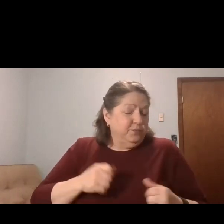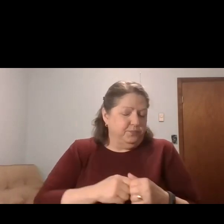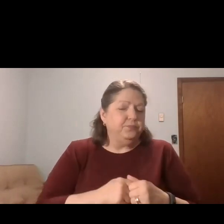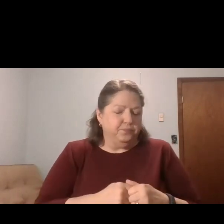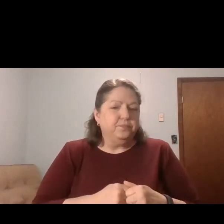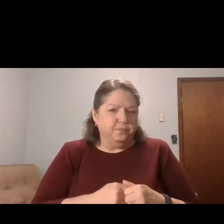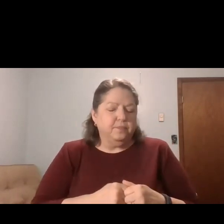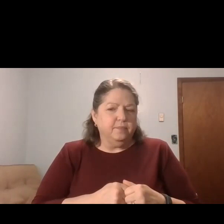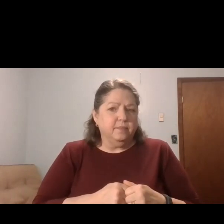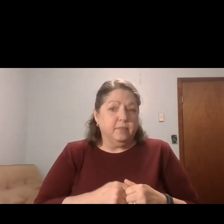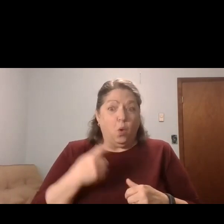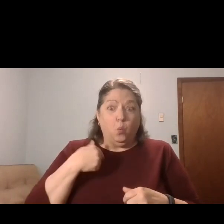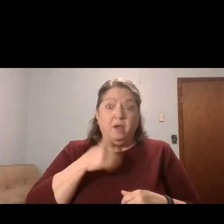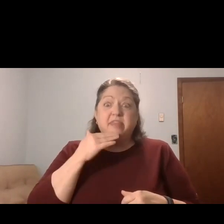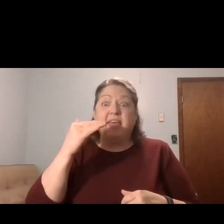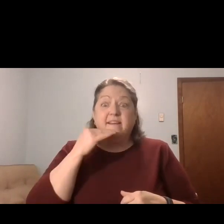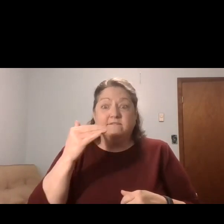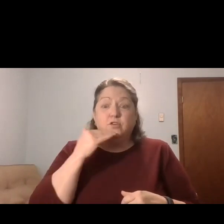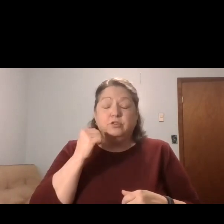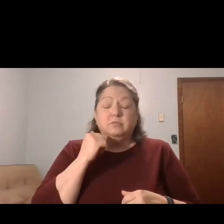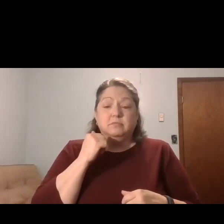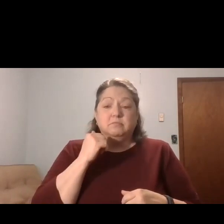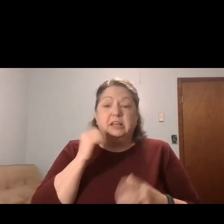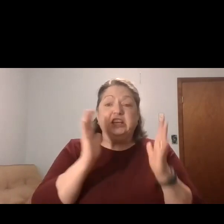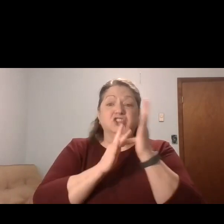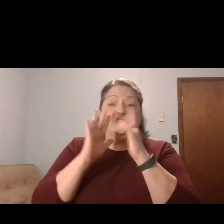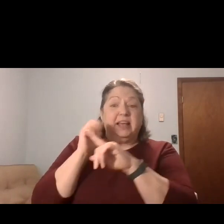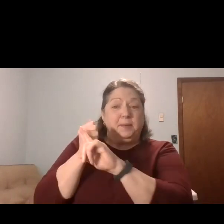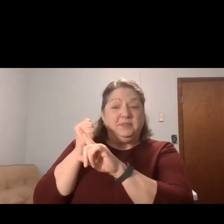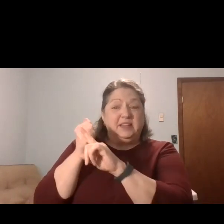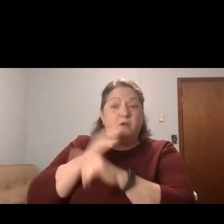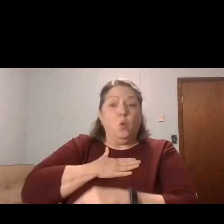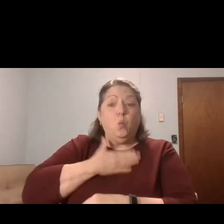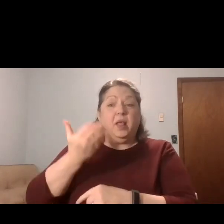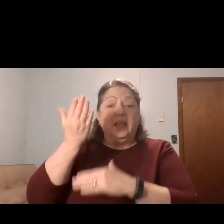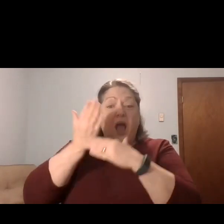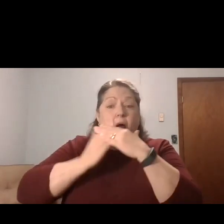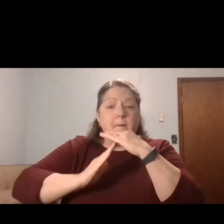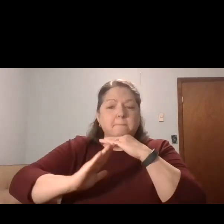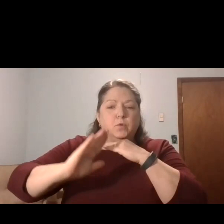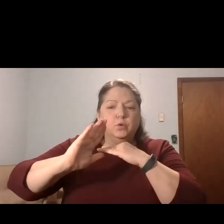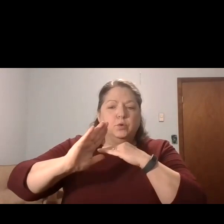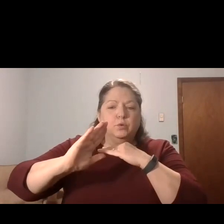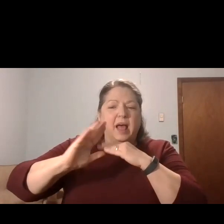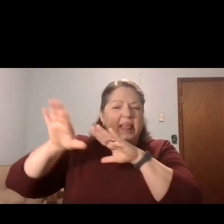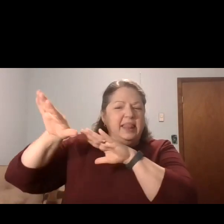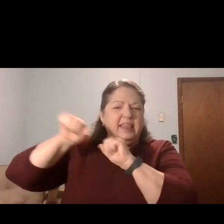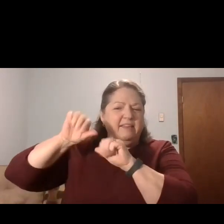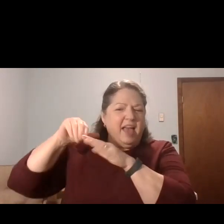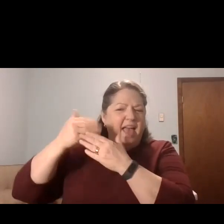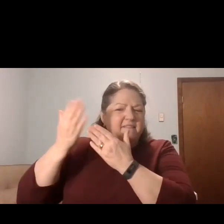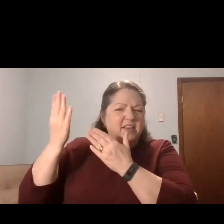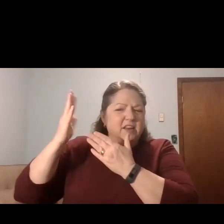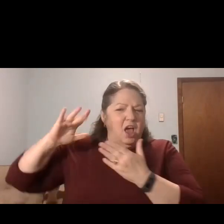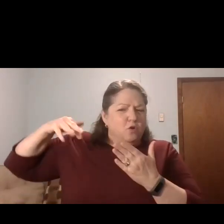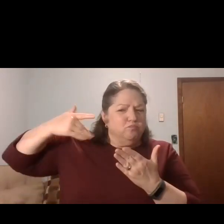are thankful to the fact that Jesus on that day was willing to humble himself and to come as a servant in order to set